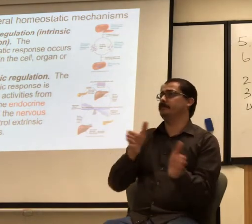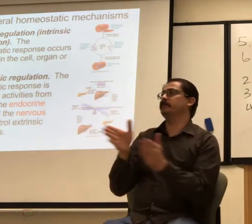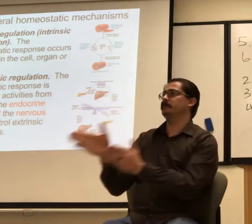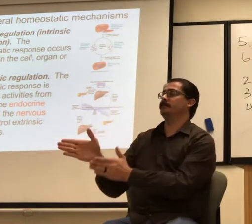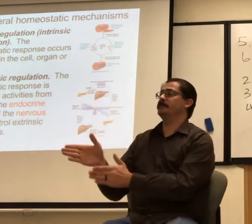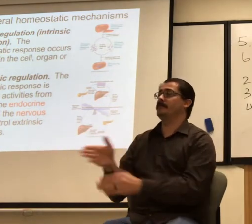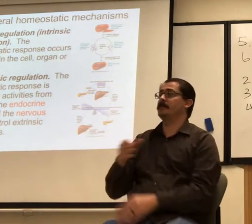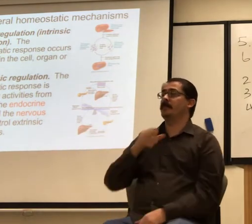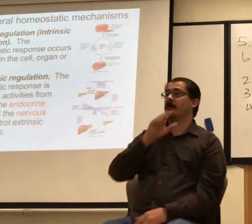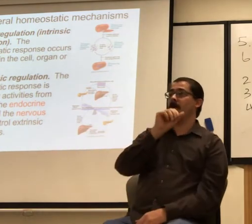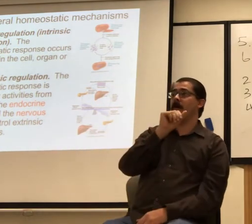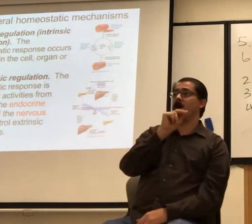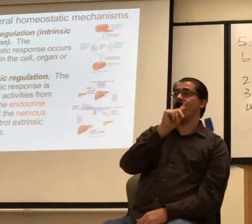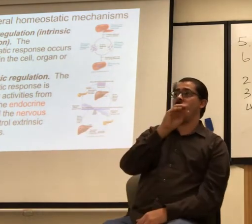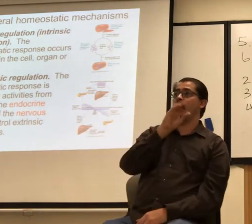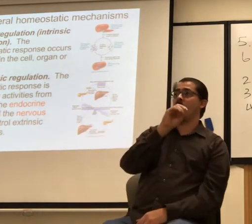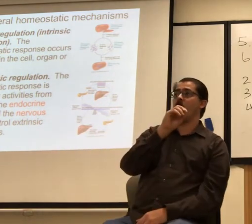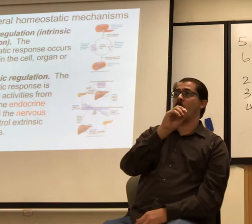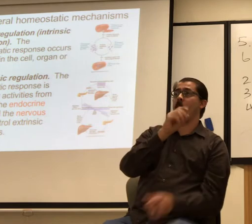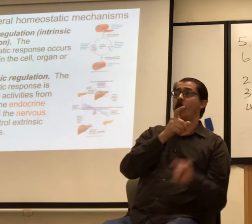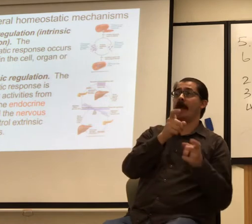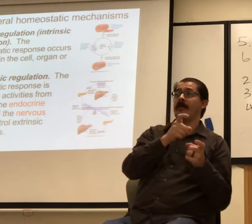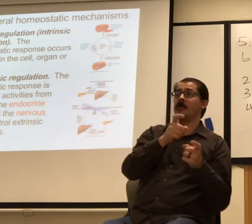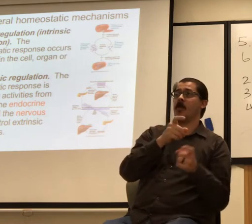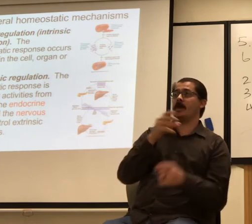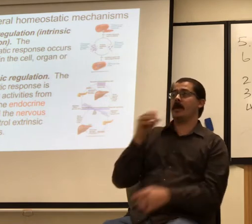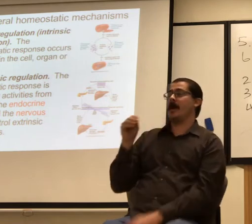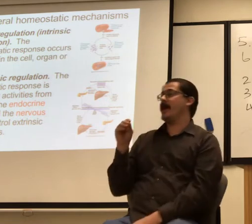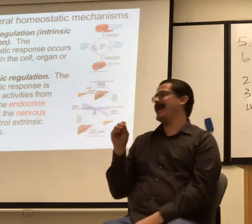autoregulatory and extrinsic.